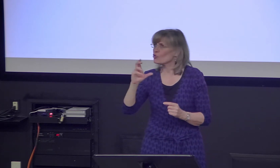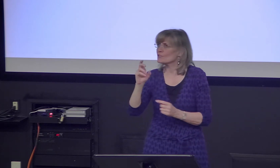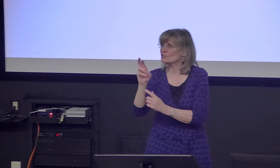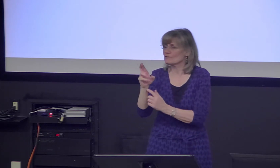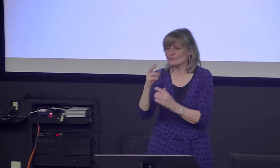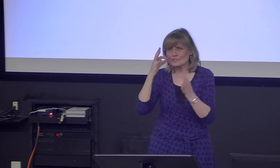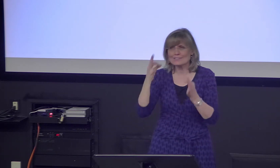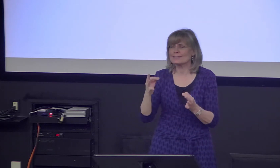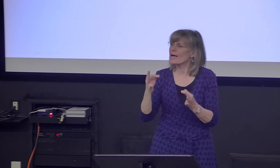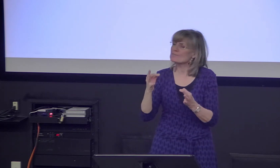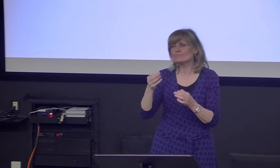will,